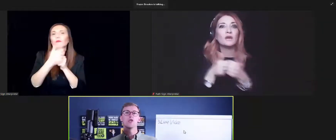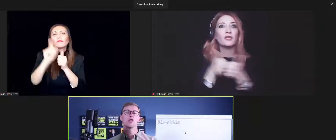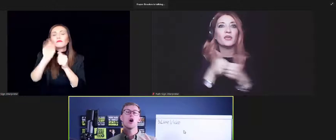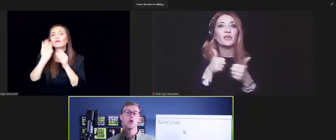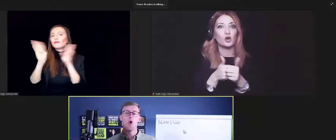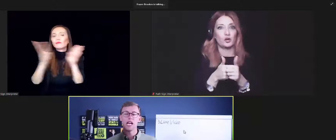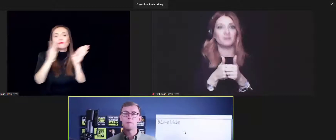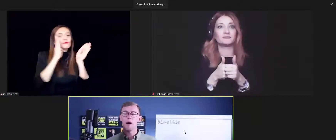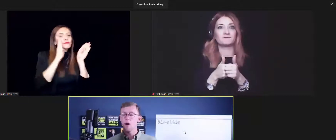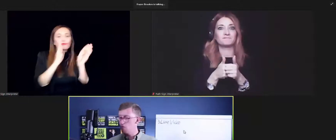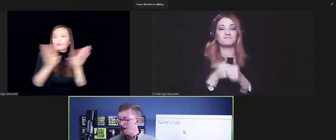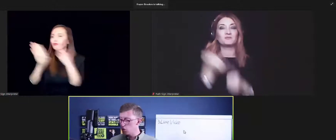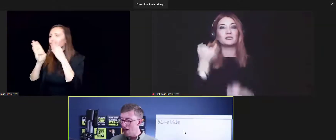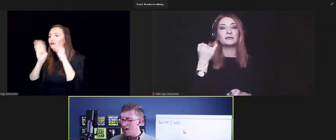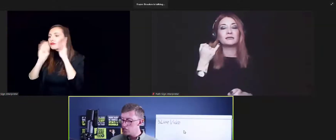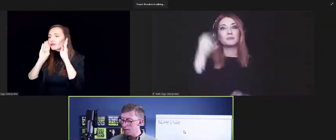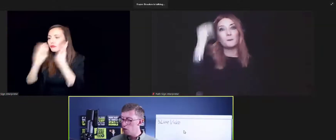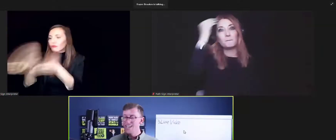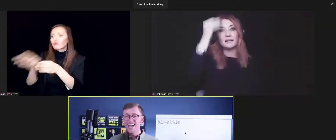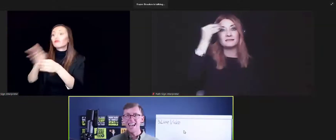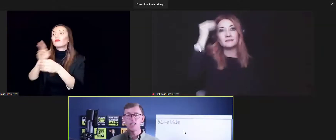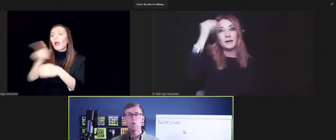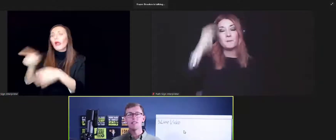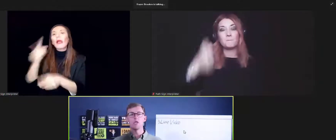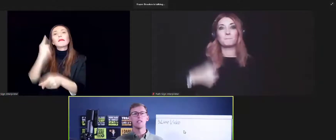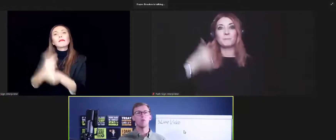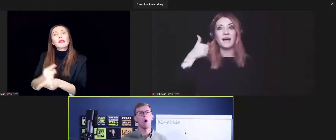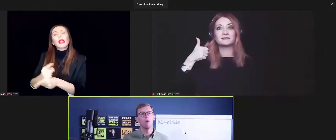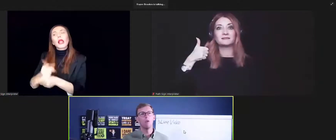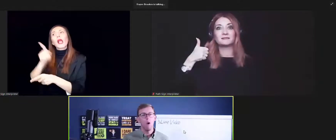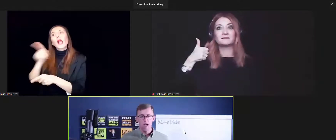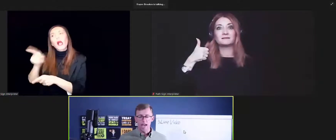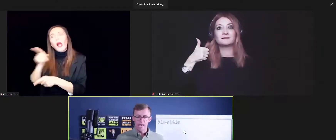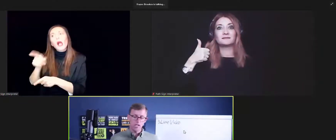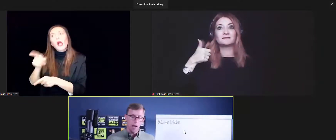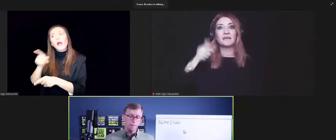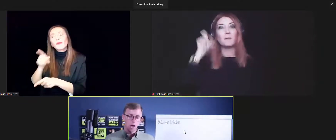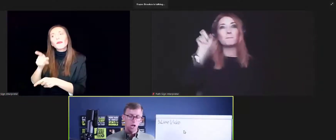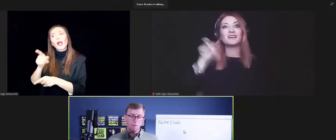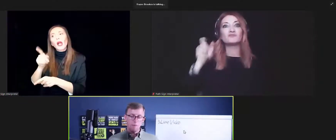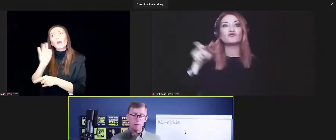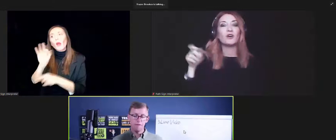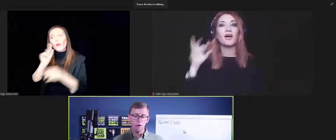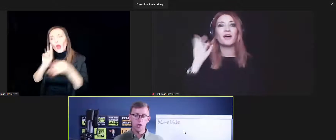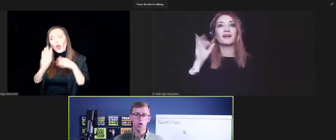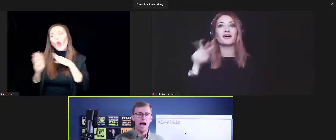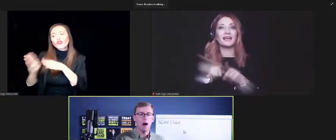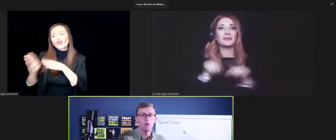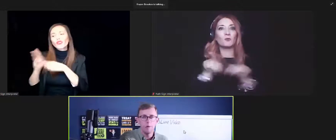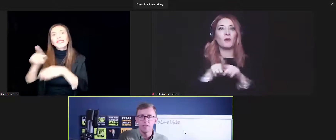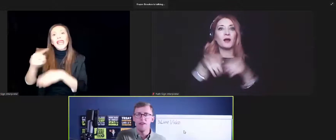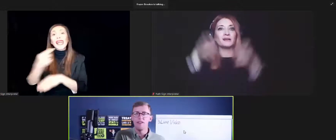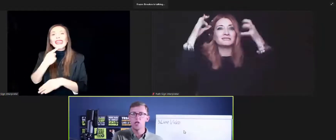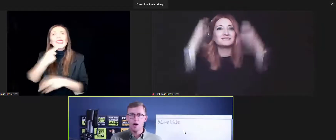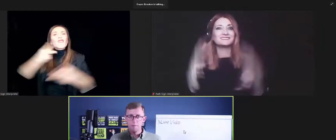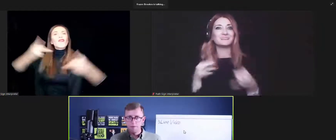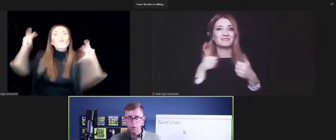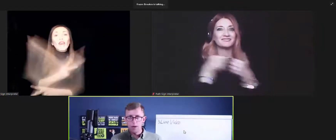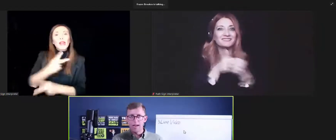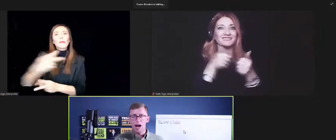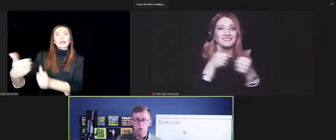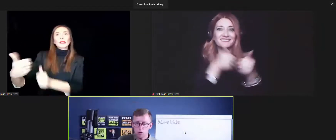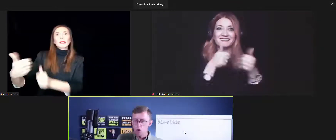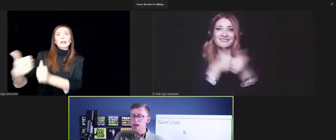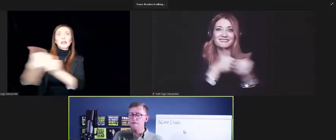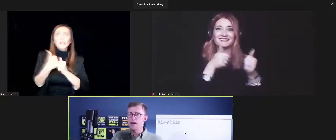to start talking about and raise awareness about in 2021. Is that a lot of people are focused on how to build their Instagram following,